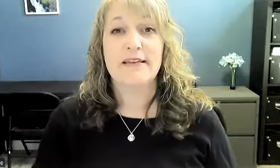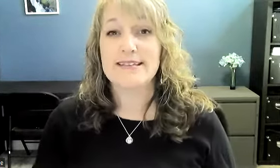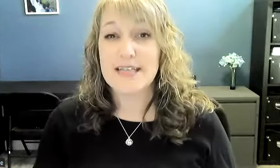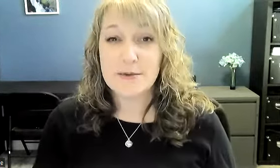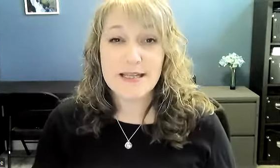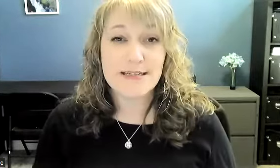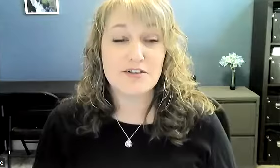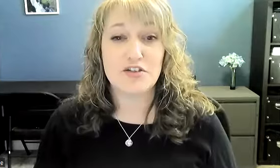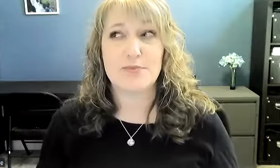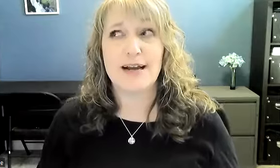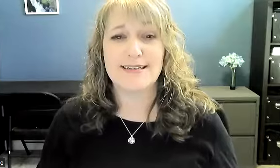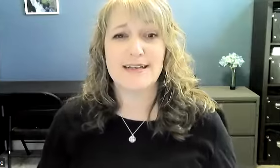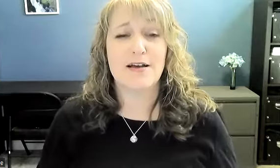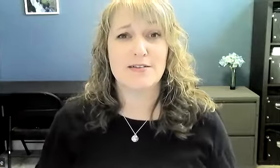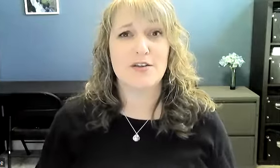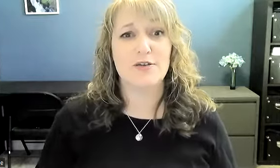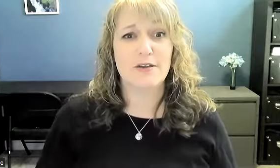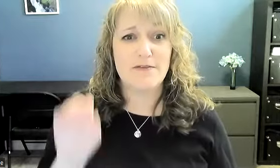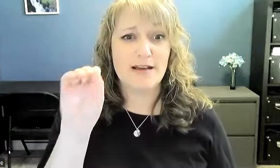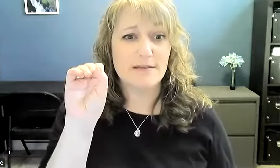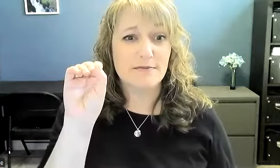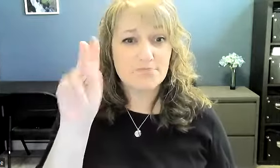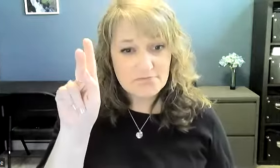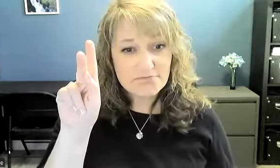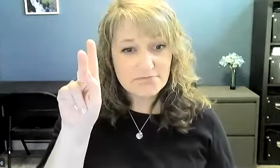That's another one that I suggest practicing a lot so you can do it really fast.